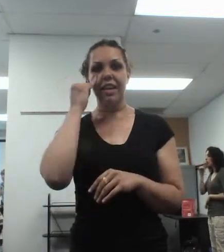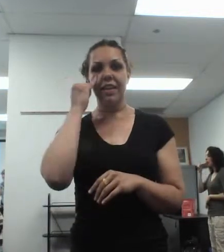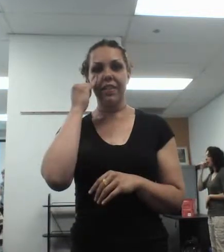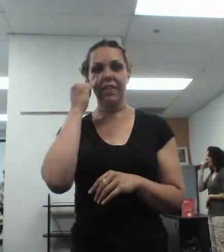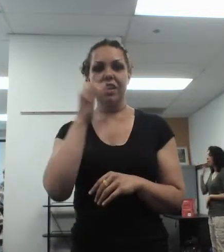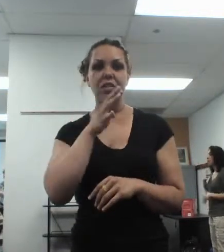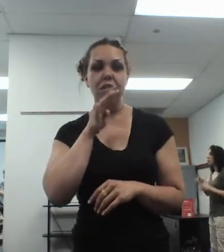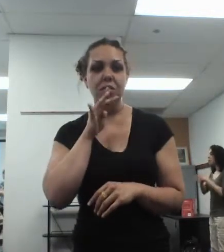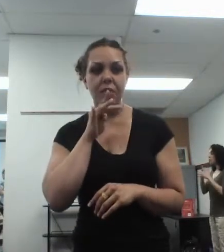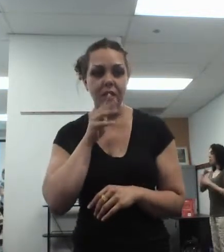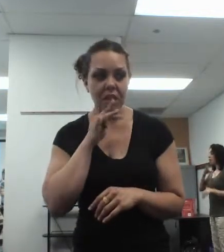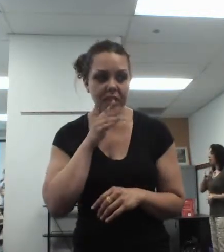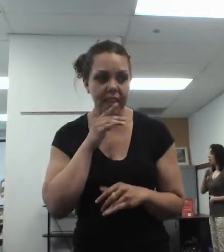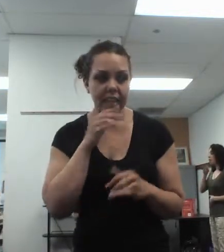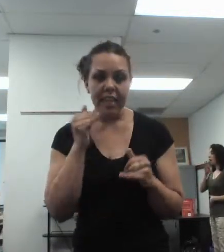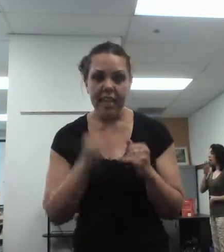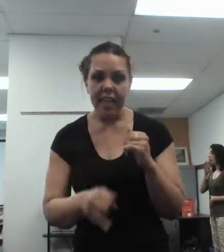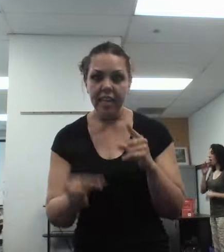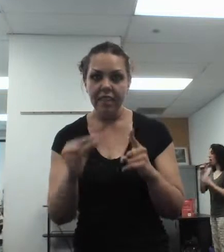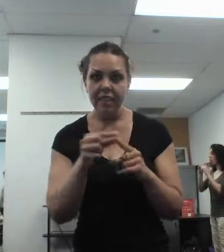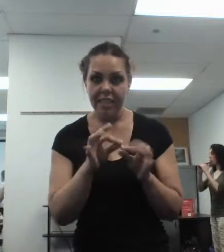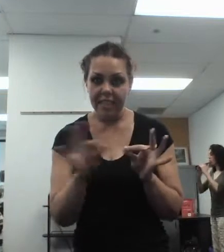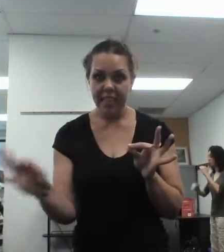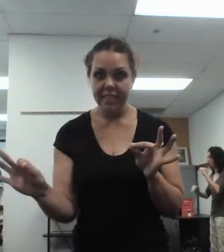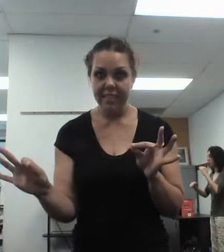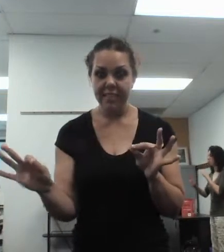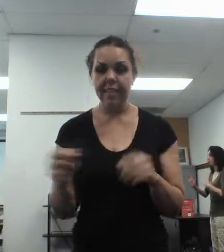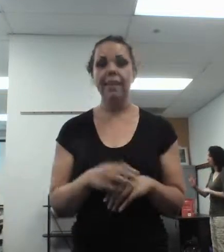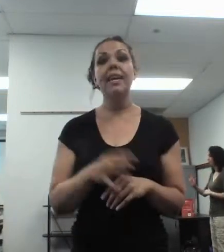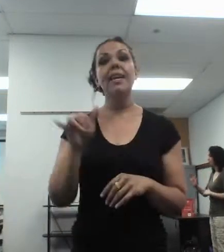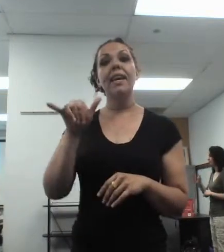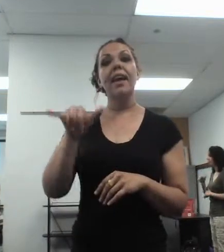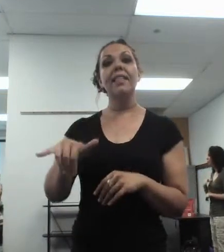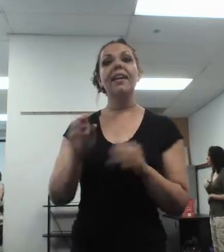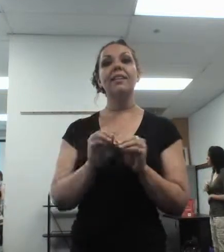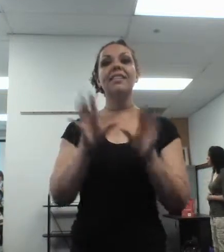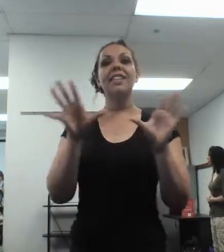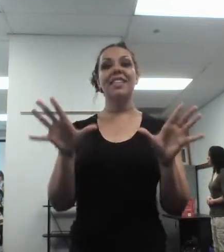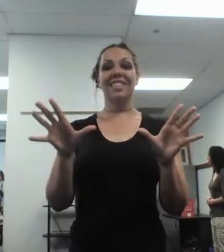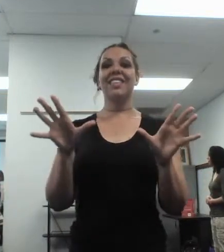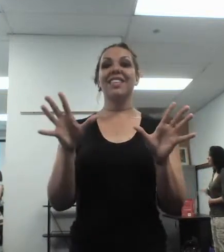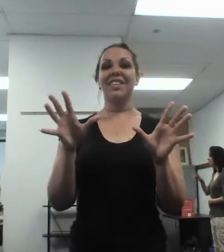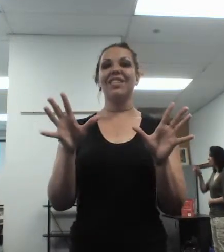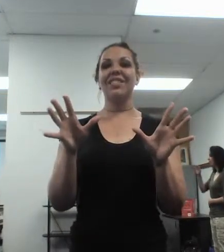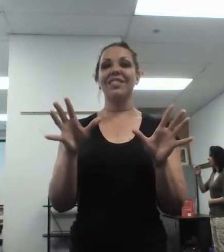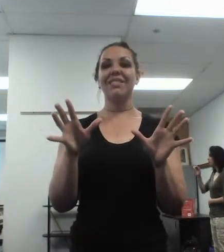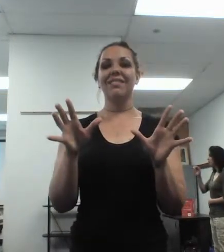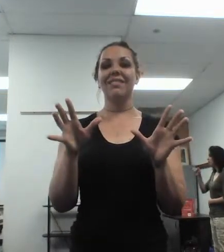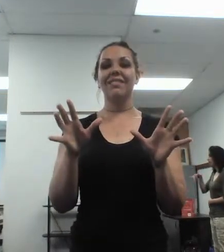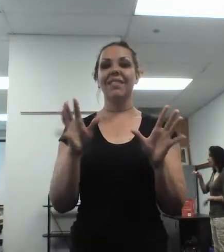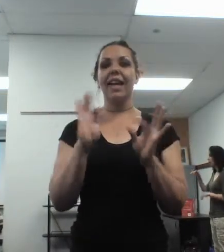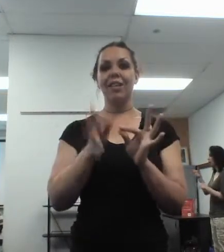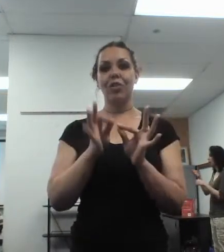end of the sentence. That's clear production, ASL to English. English to